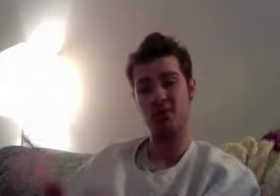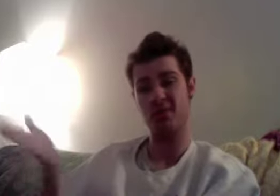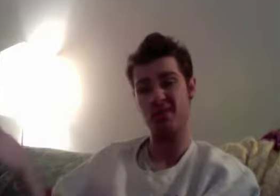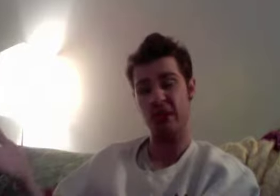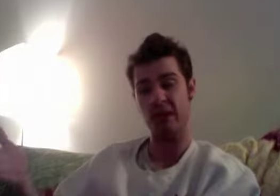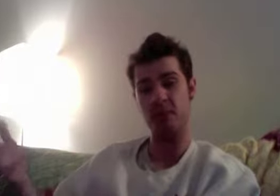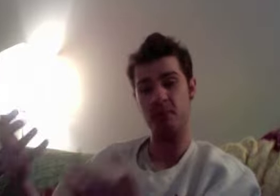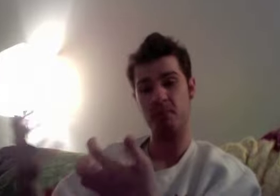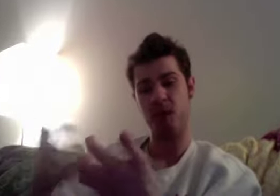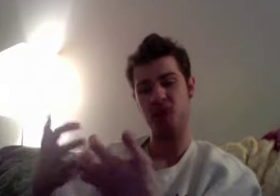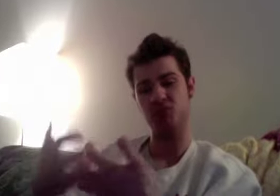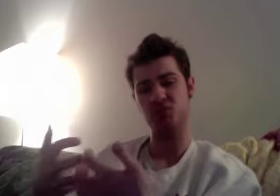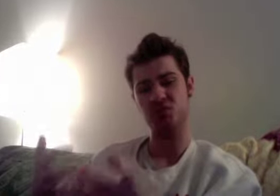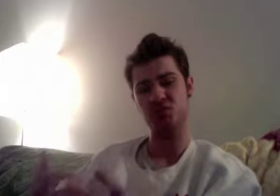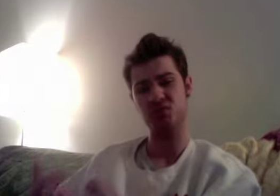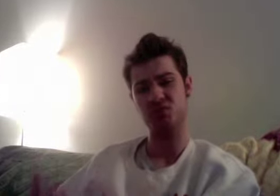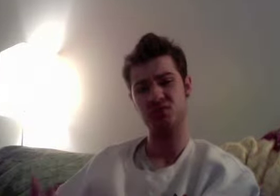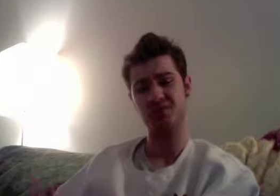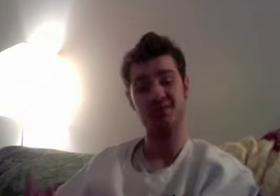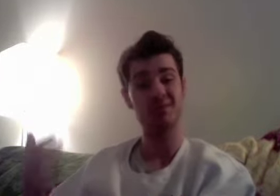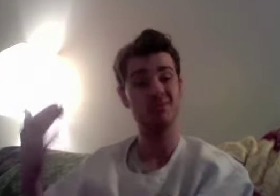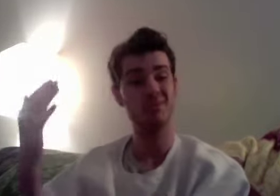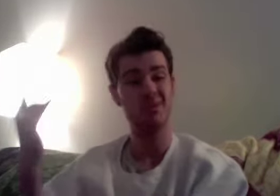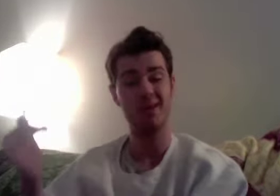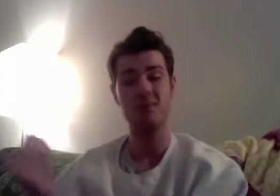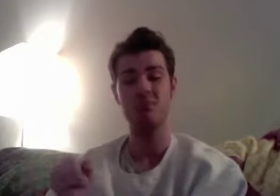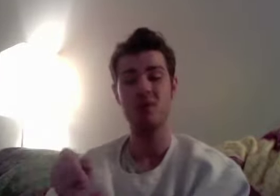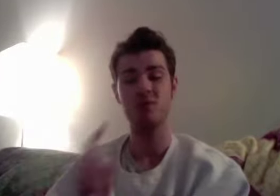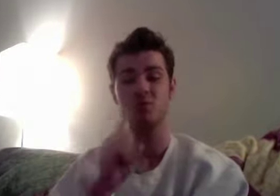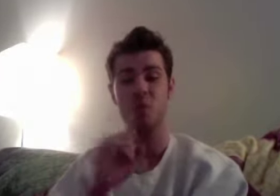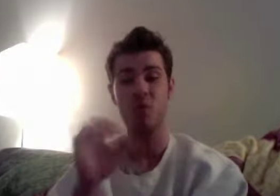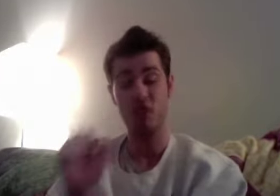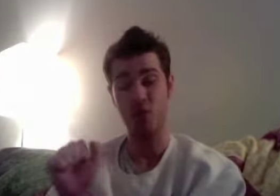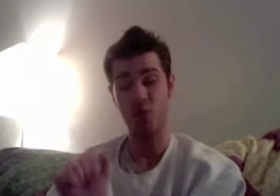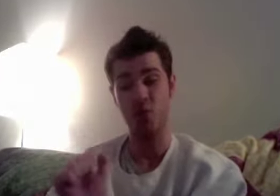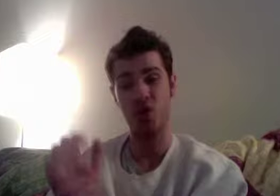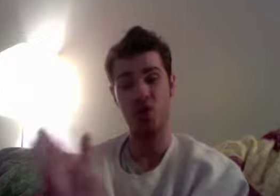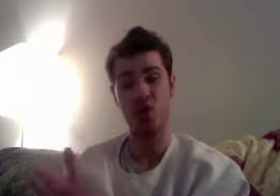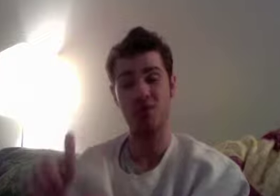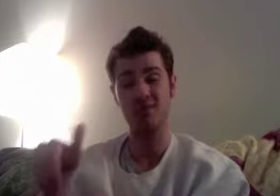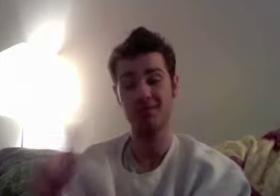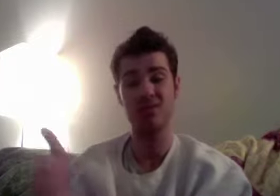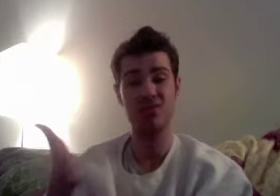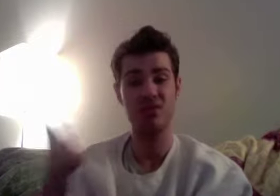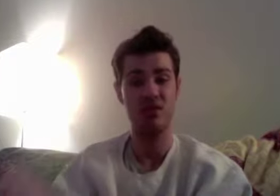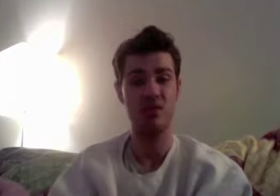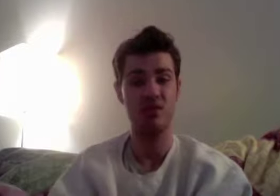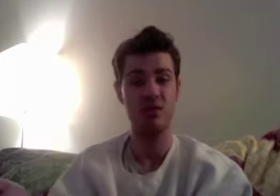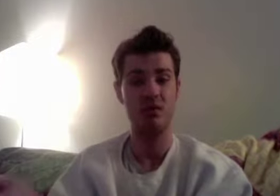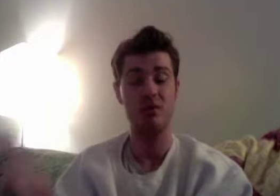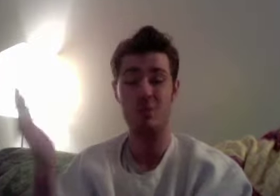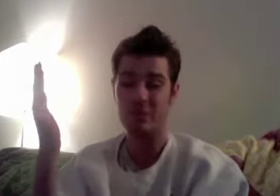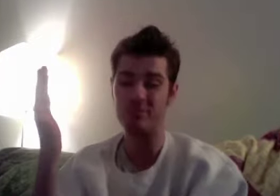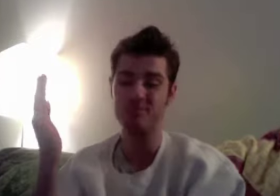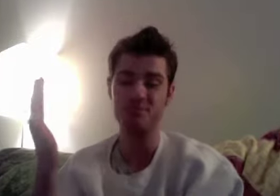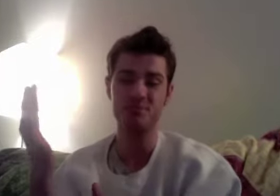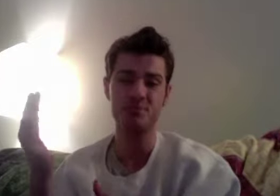up numbers to ensure that, in fact, the employee is an existing employee active, because this is one of the first checks that are used in